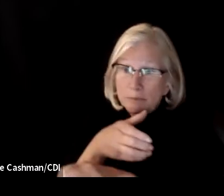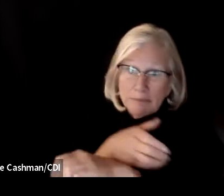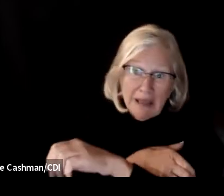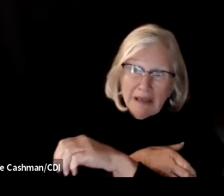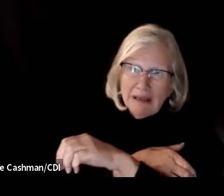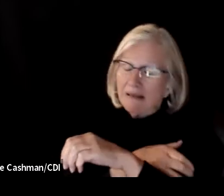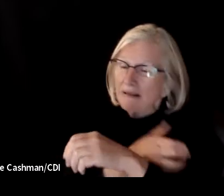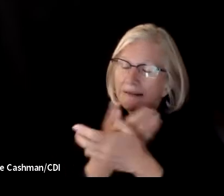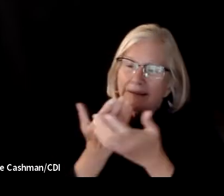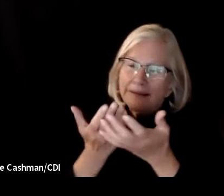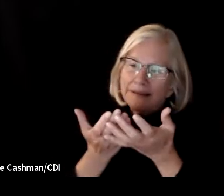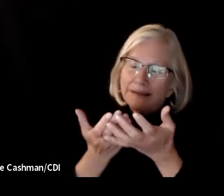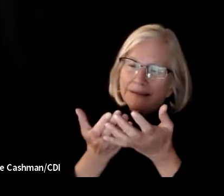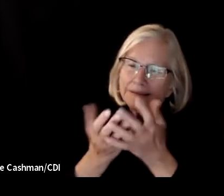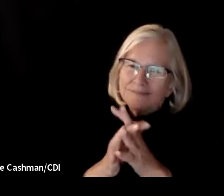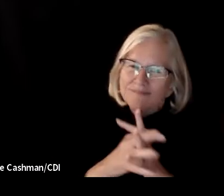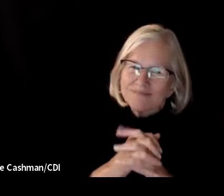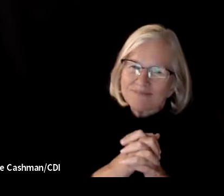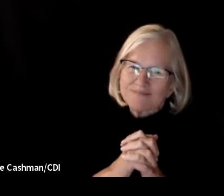Thanks.